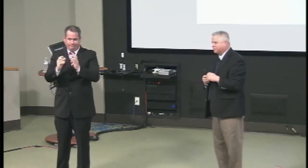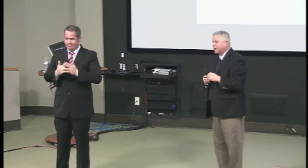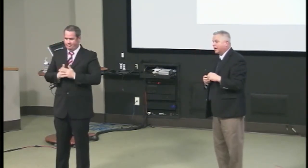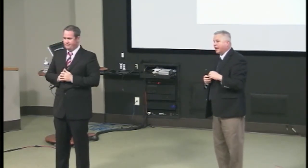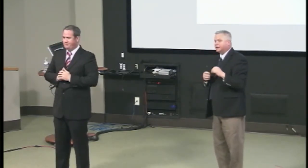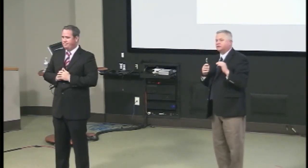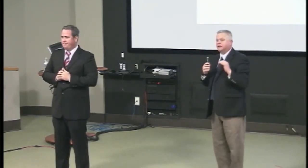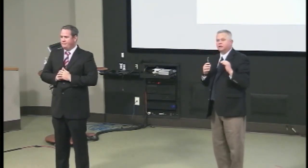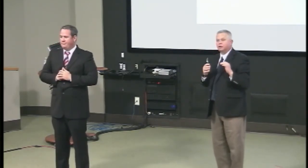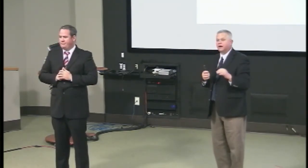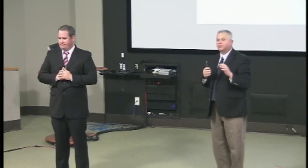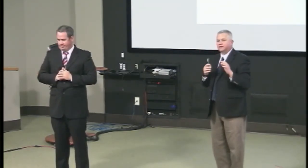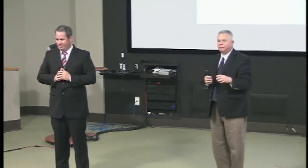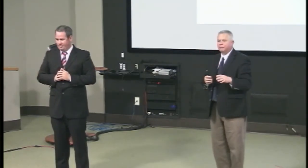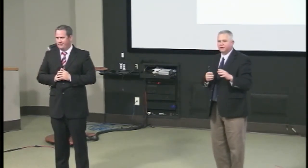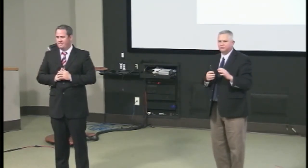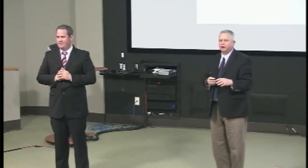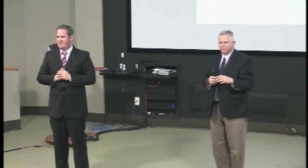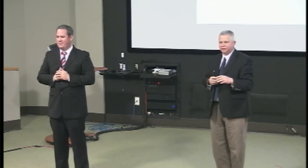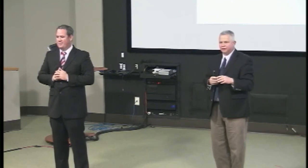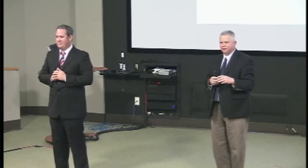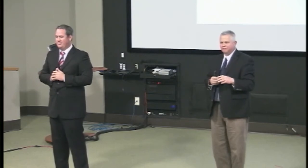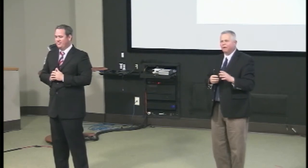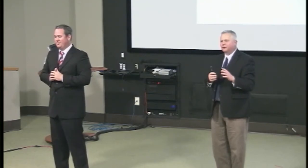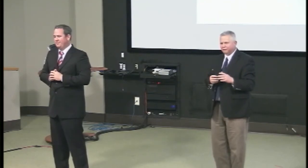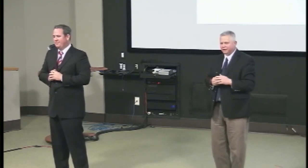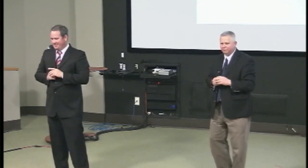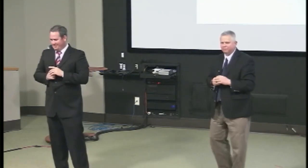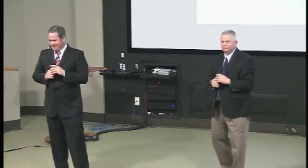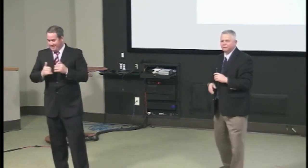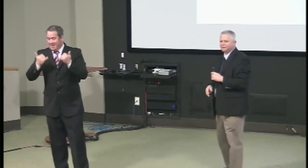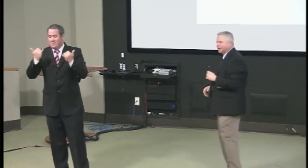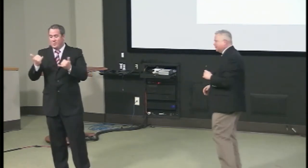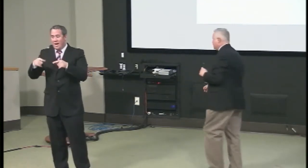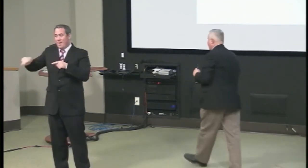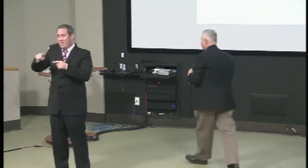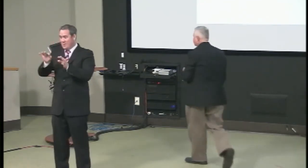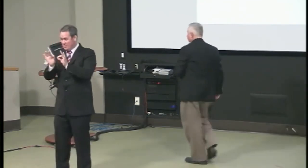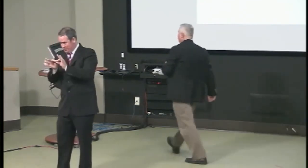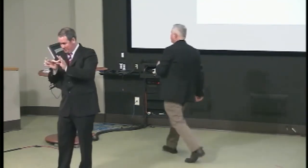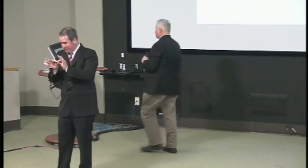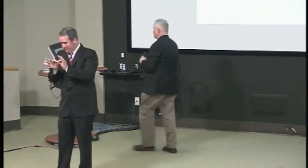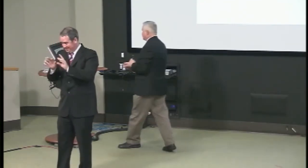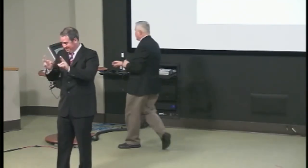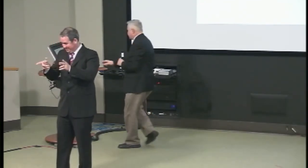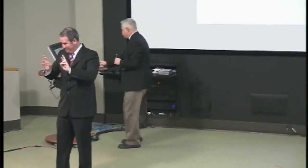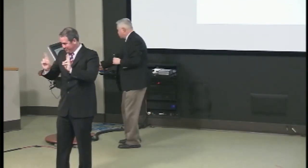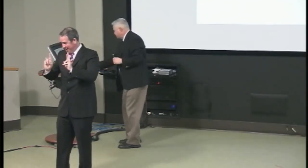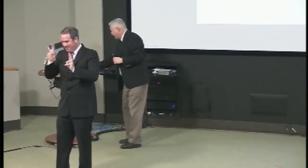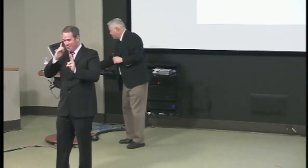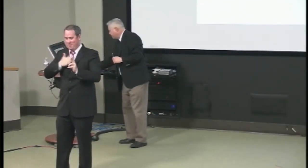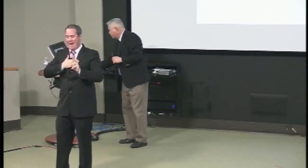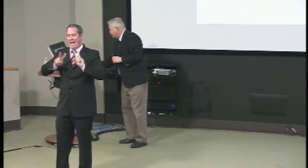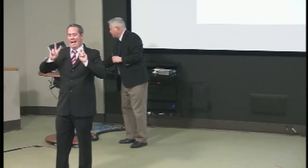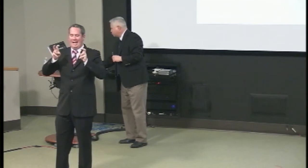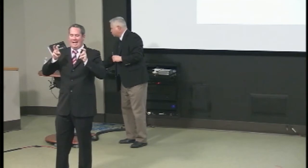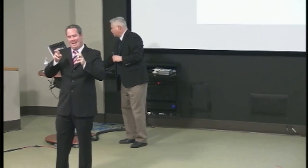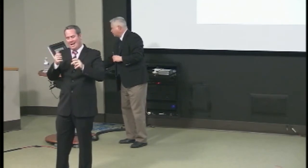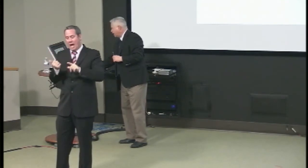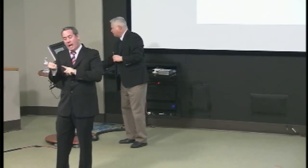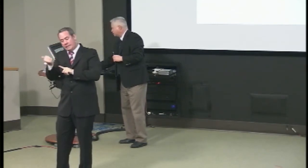ready for this one, an incredibly dumb experiment, wonderfully dumb. And so what we did is to